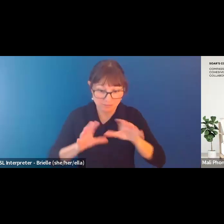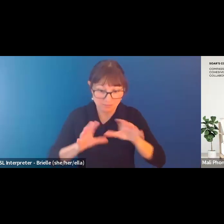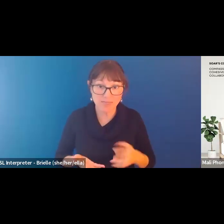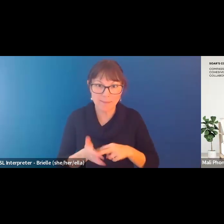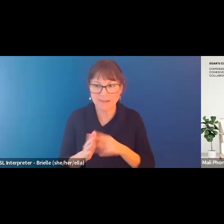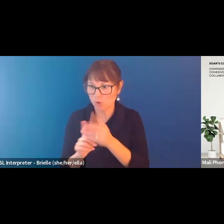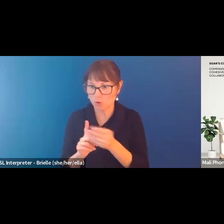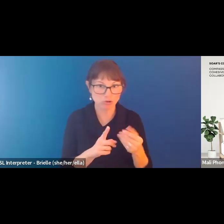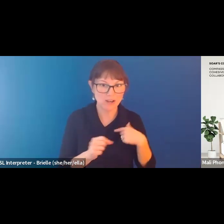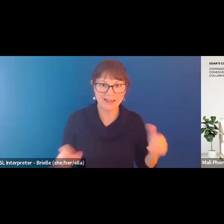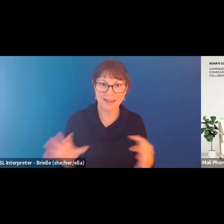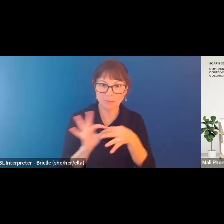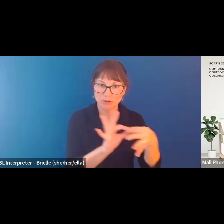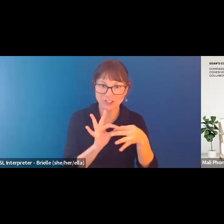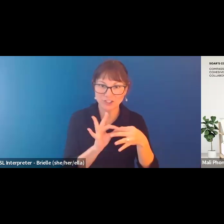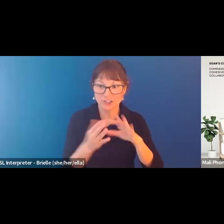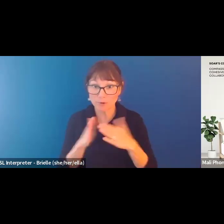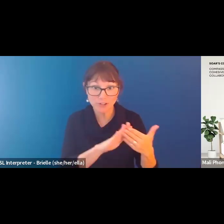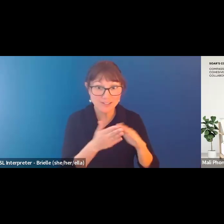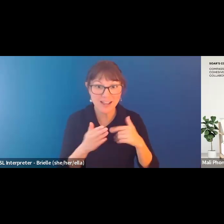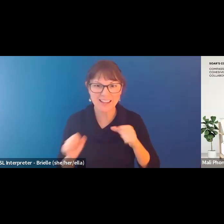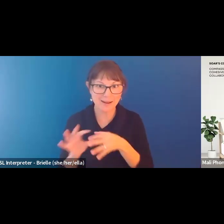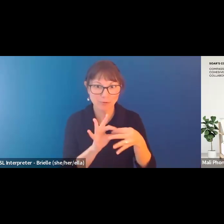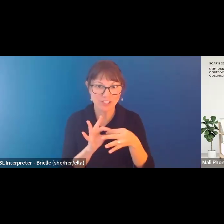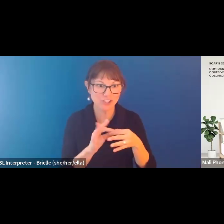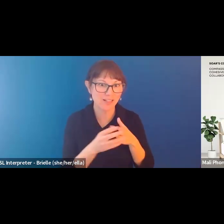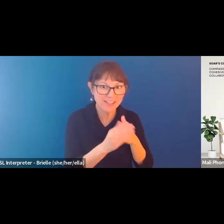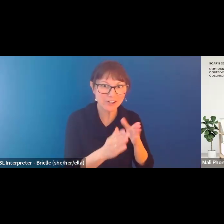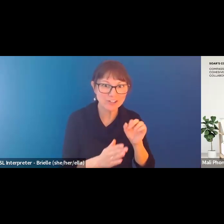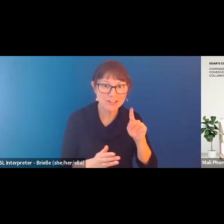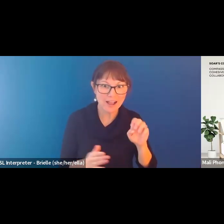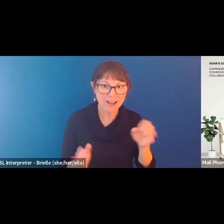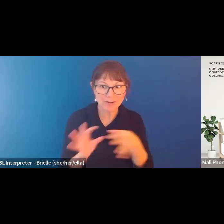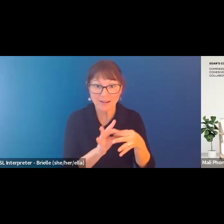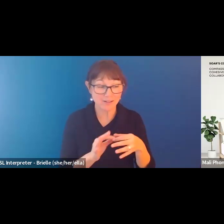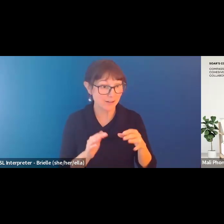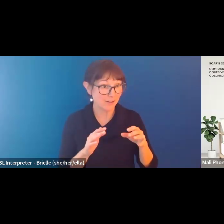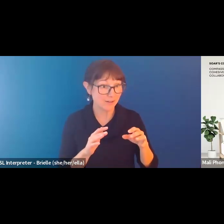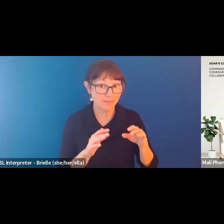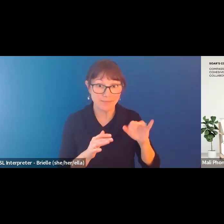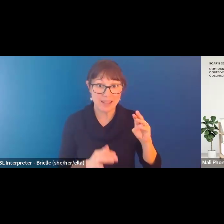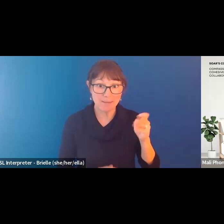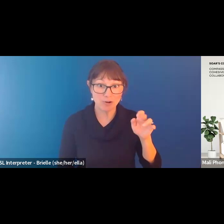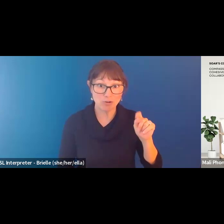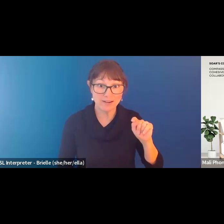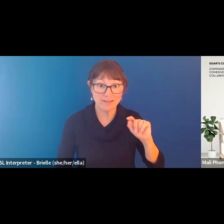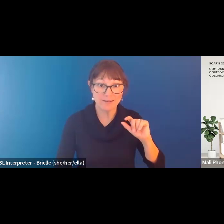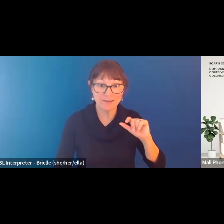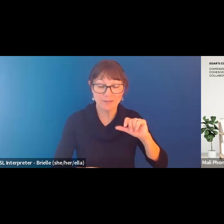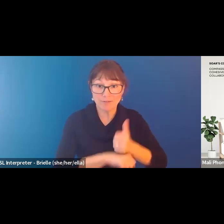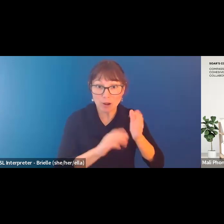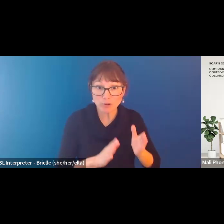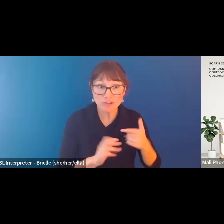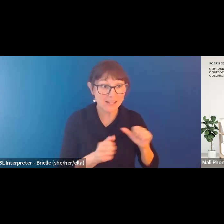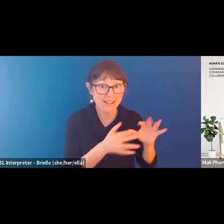cultures, communities, and leadership styles. It helps me connect with immigrant founders, diverse leaders across generations